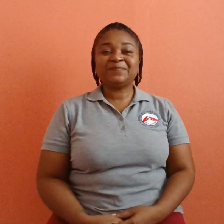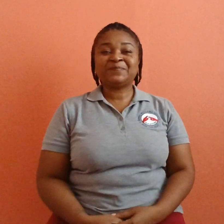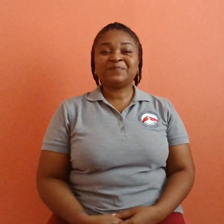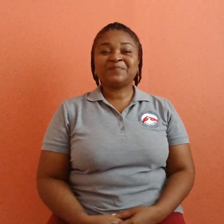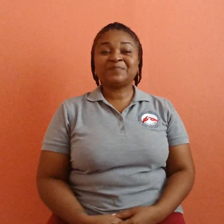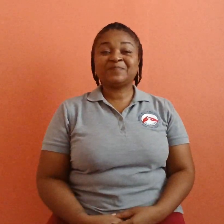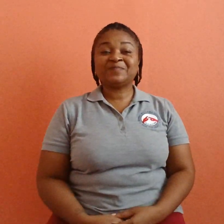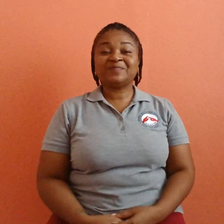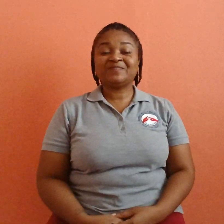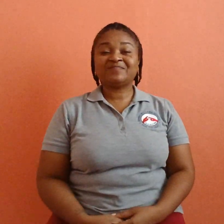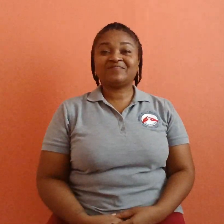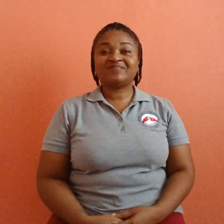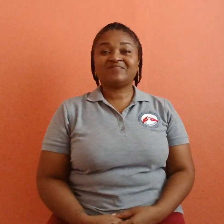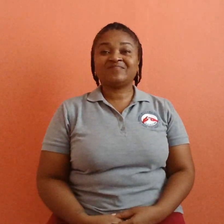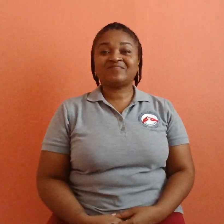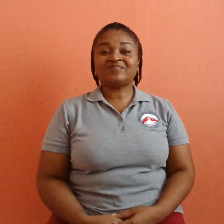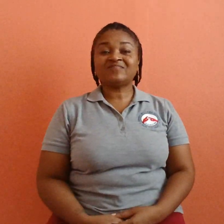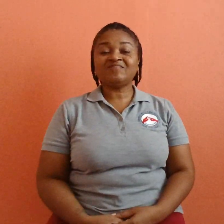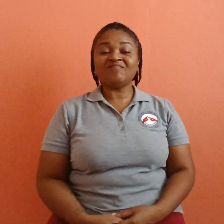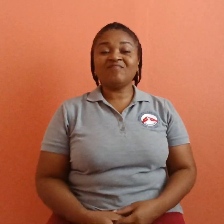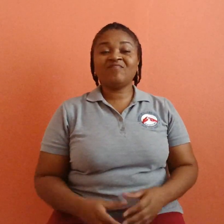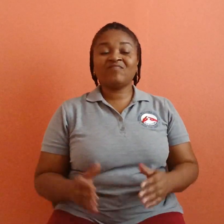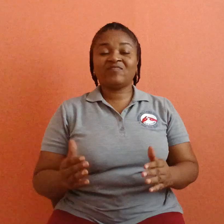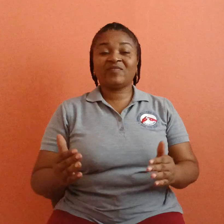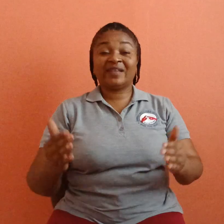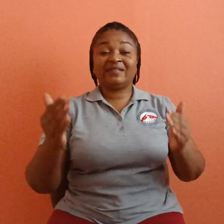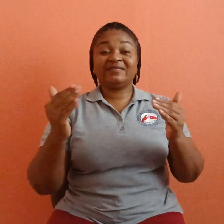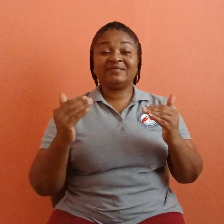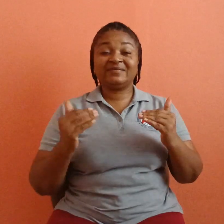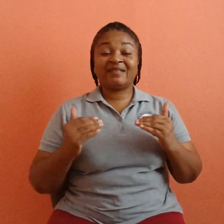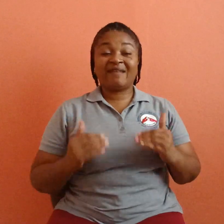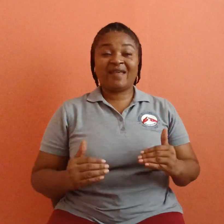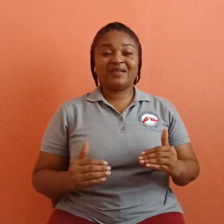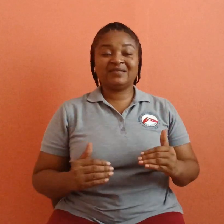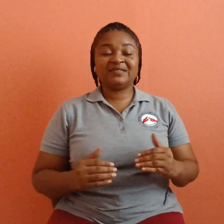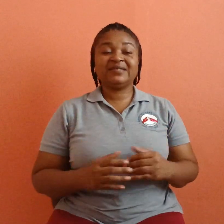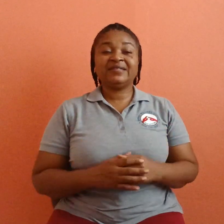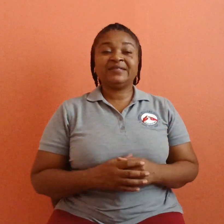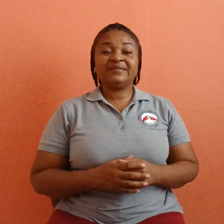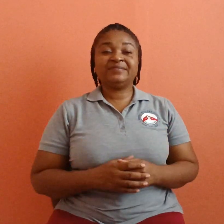So the next section on your CV would be to list your education,